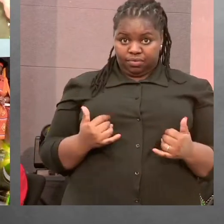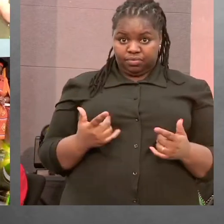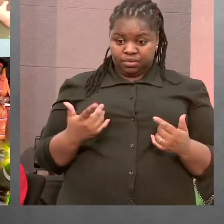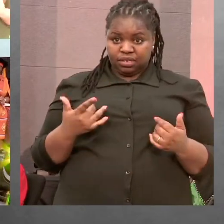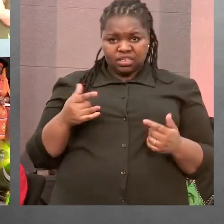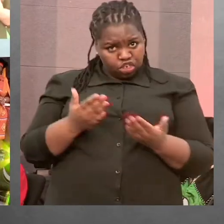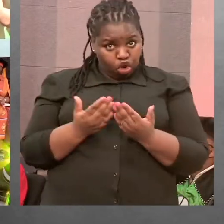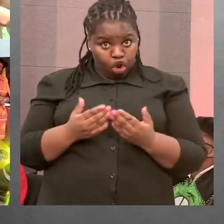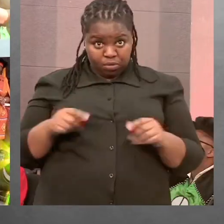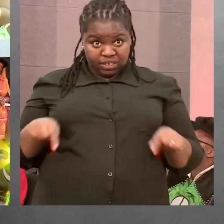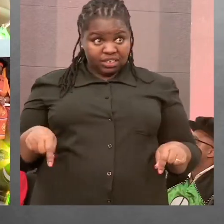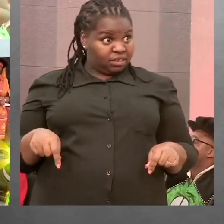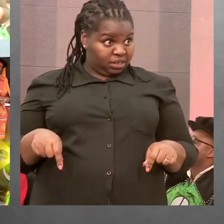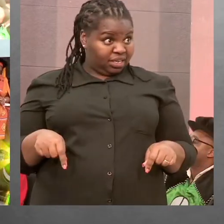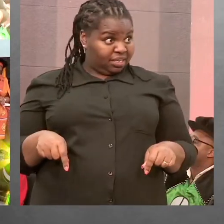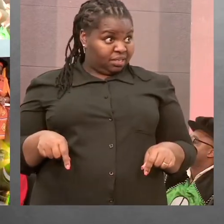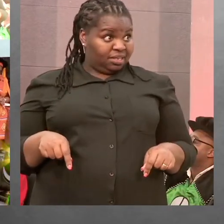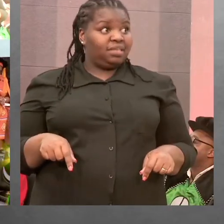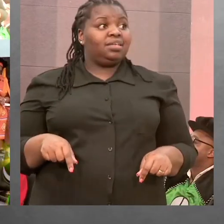siseskolweni Musaba.